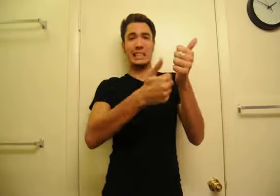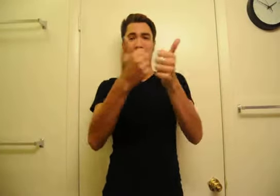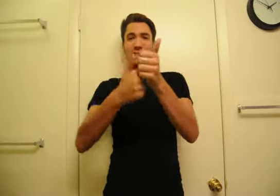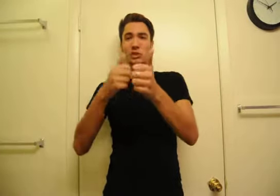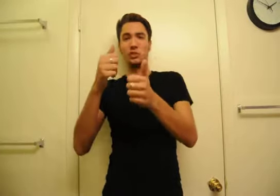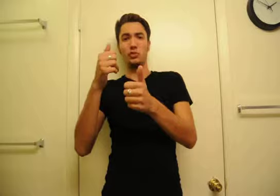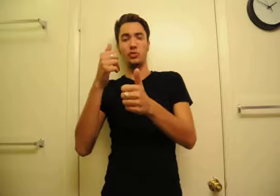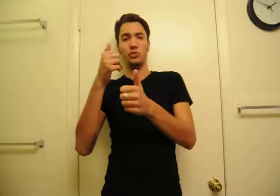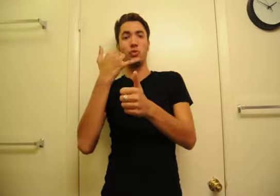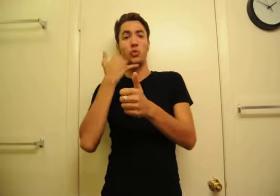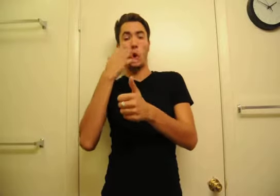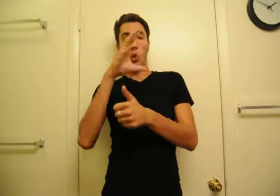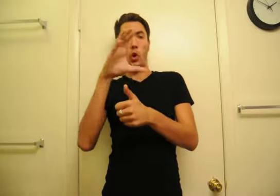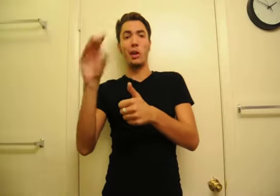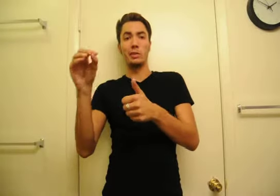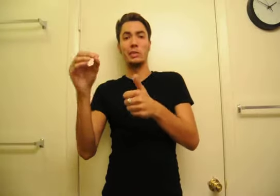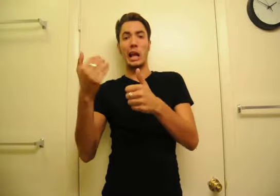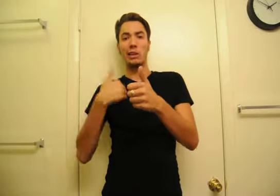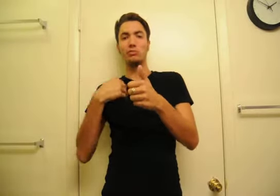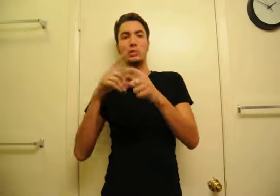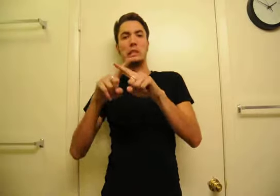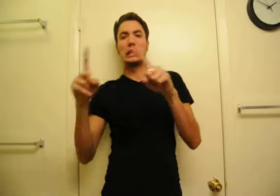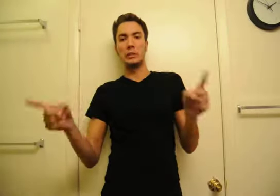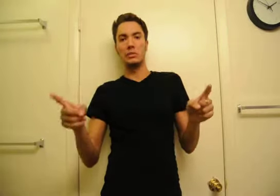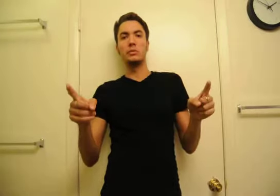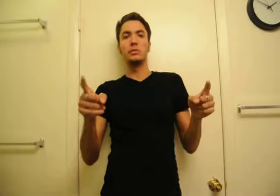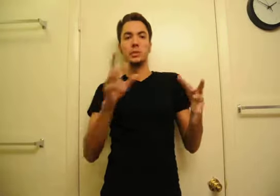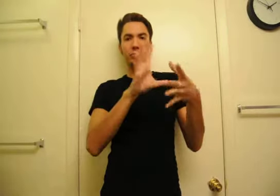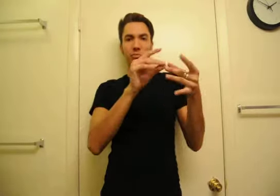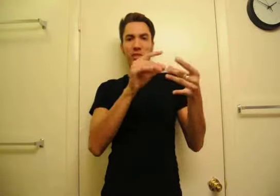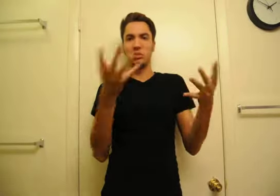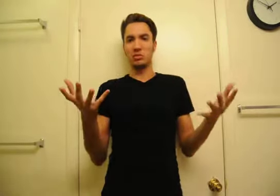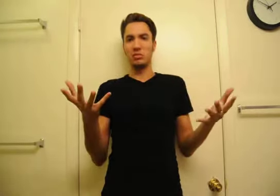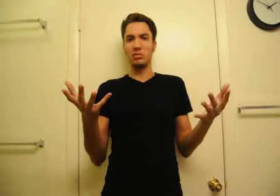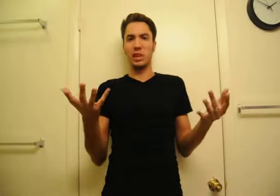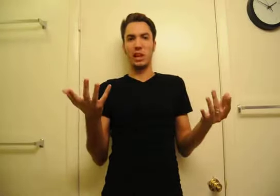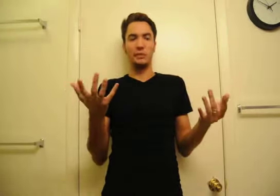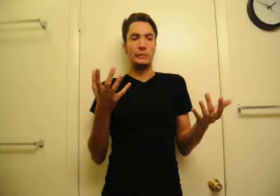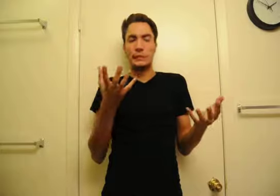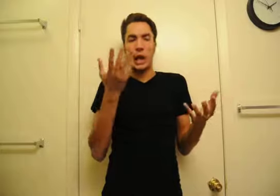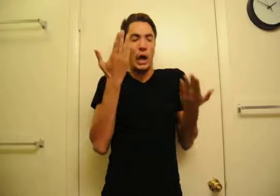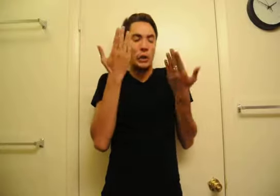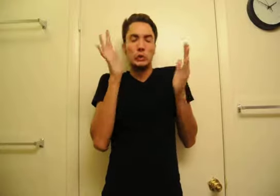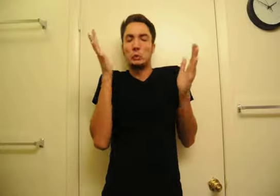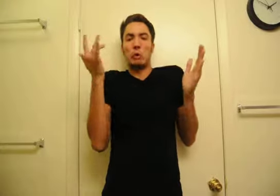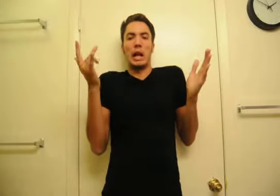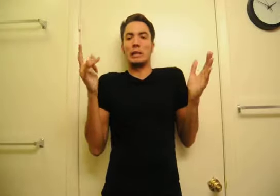person you're calling. I didn't say these were going to be perfect. Okay, so most of you think it's Google as something that lets you look up a